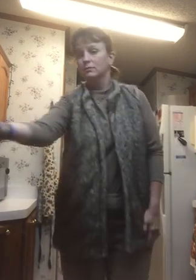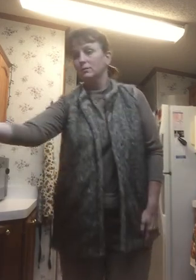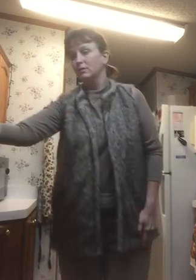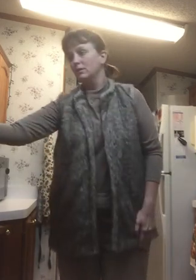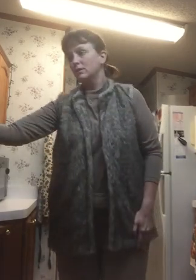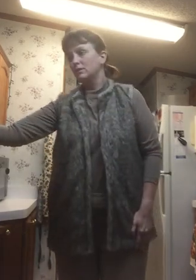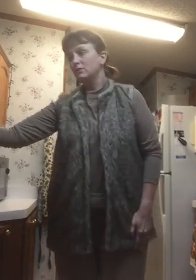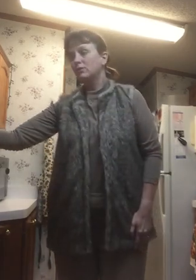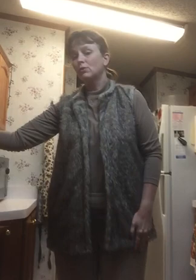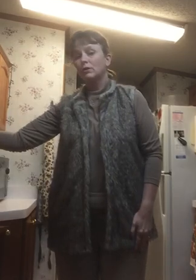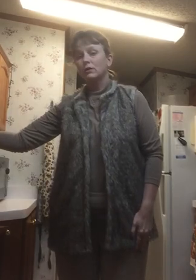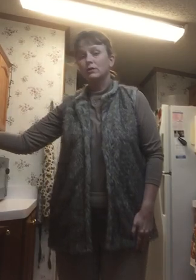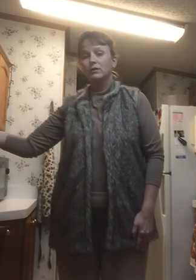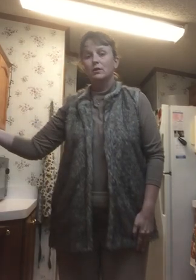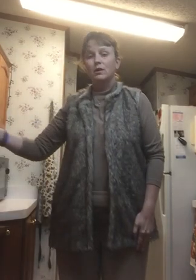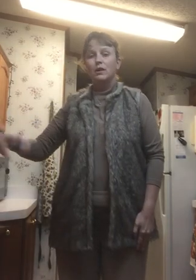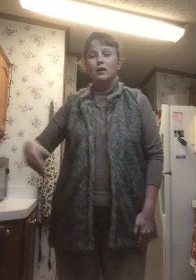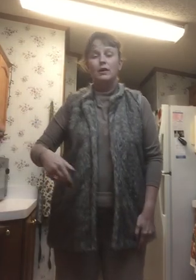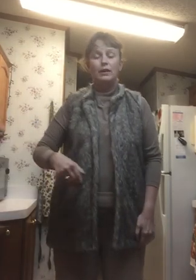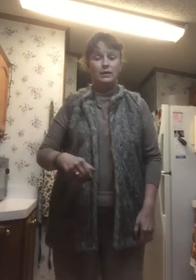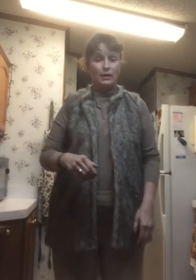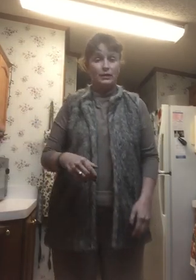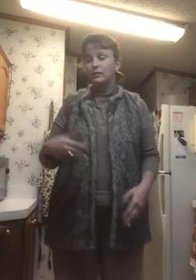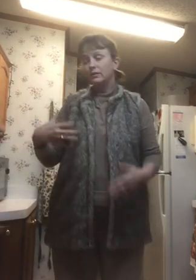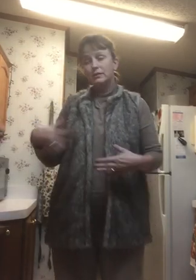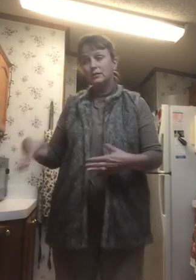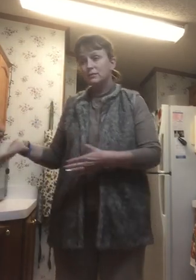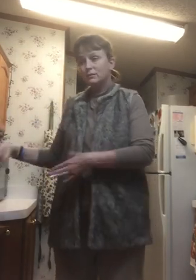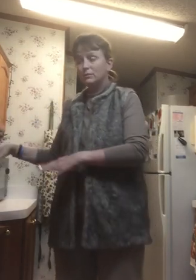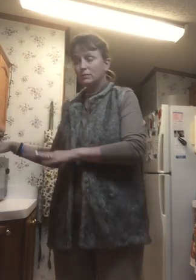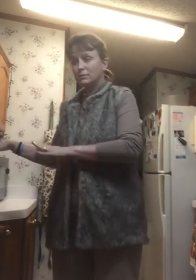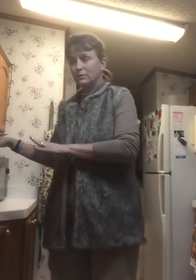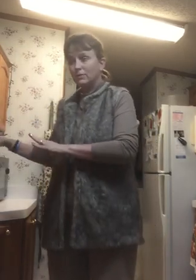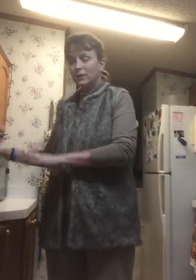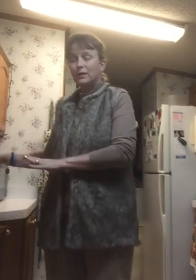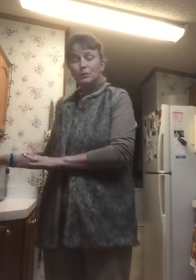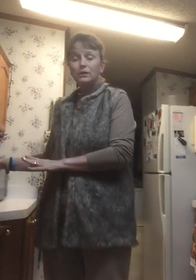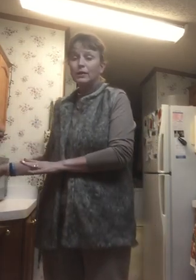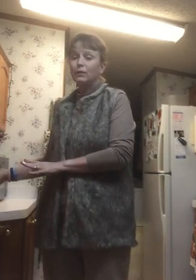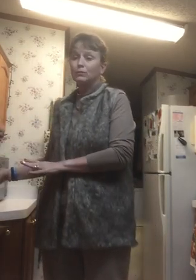And again, you're getting pretty loud.